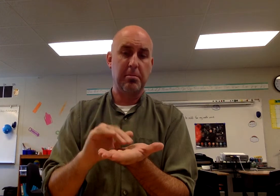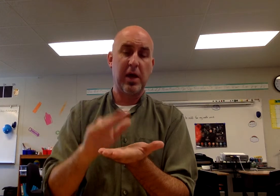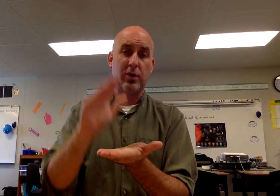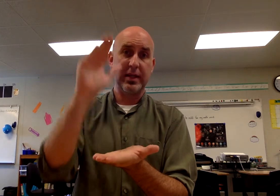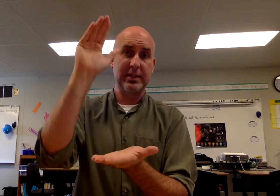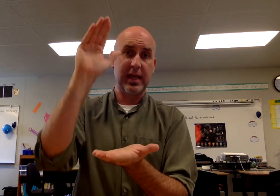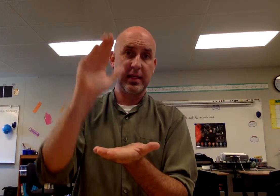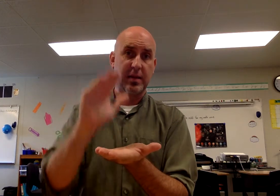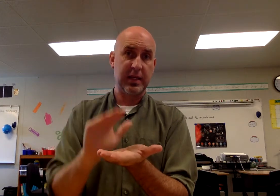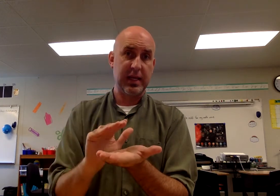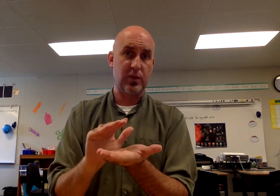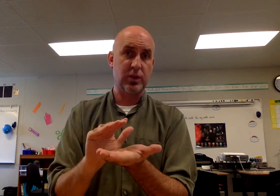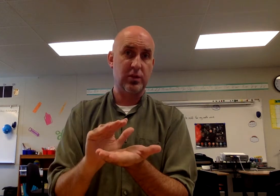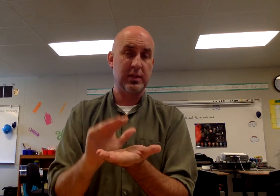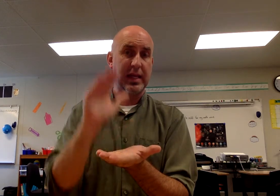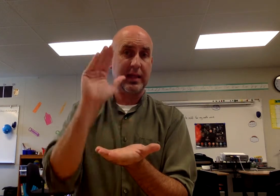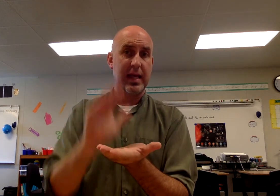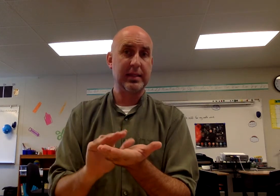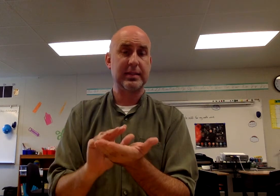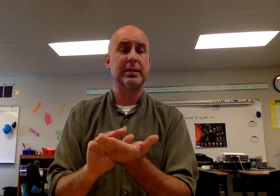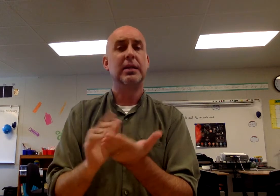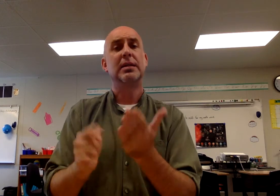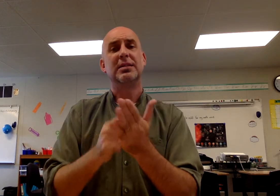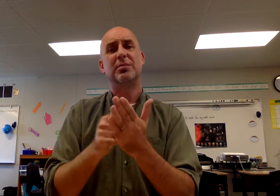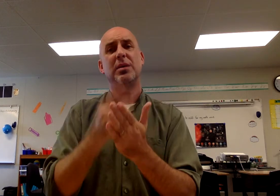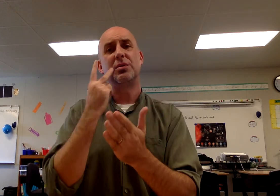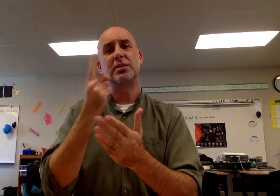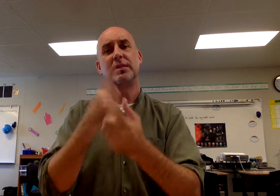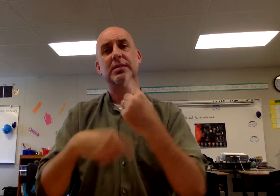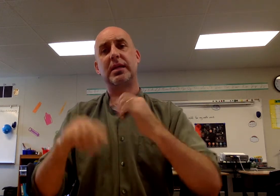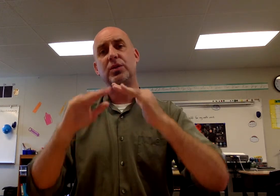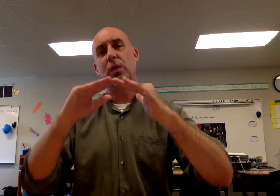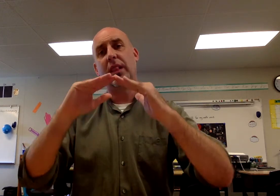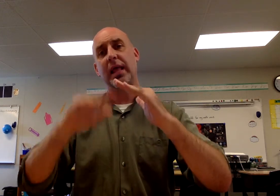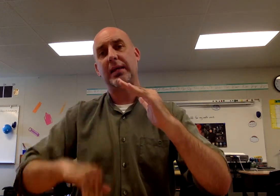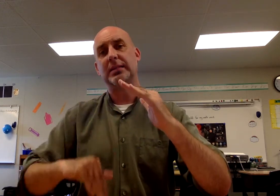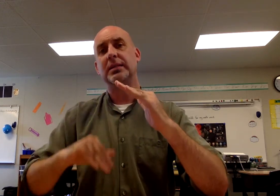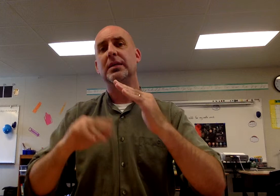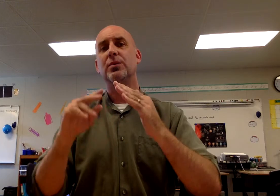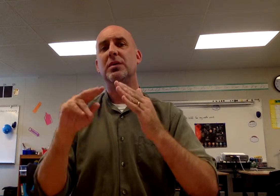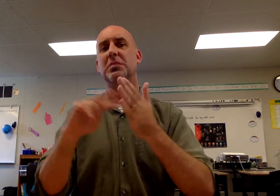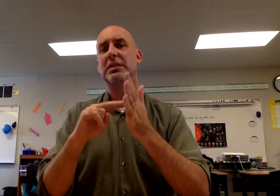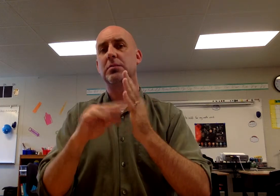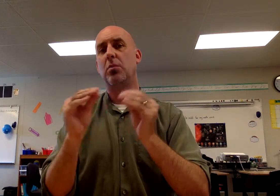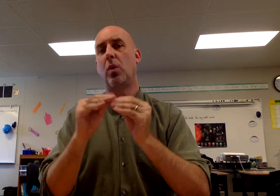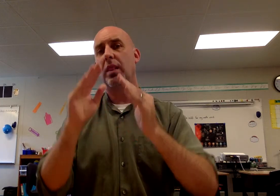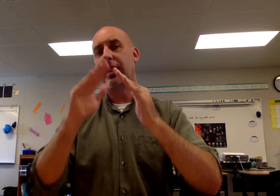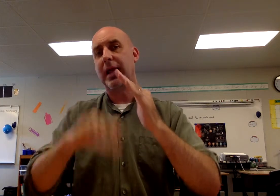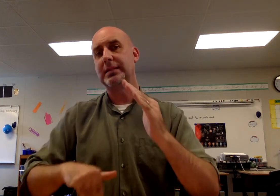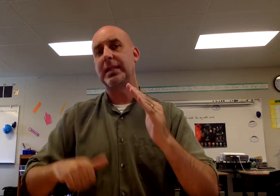amount in this hand coming down, reducing less. Sometimes you'll see the sign too, less really means more, less than.